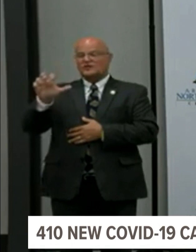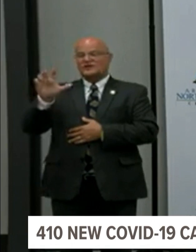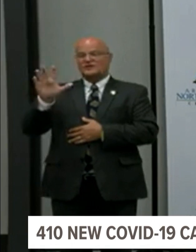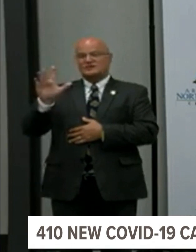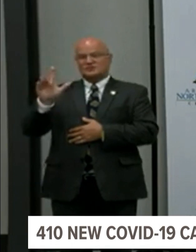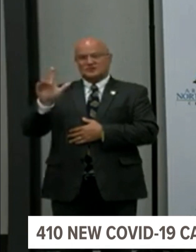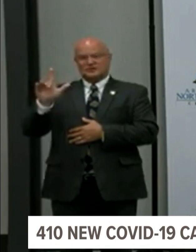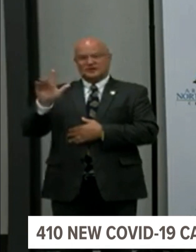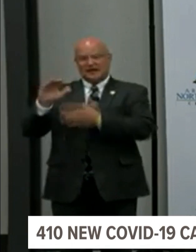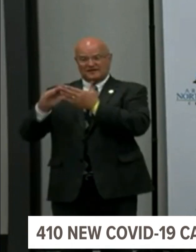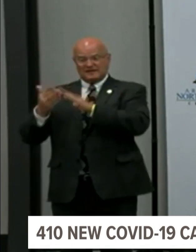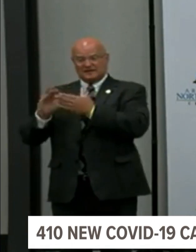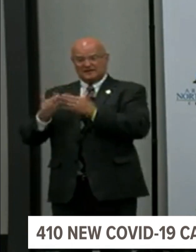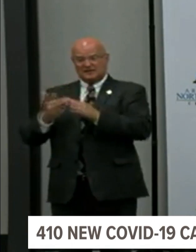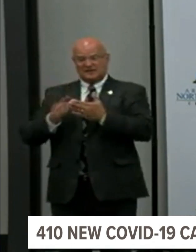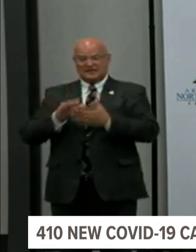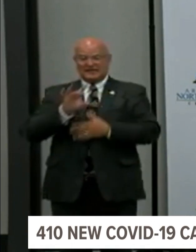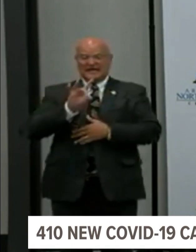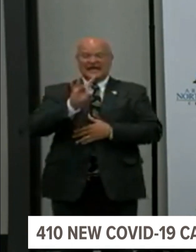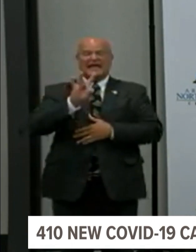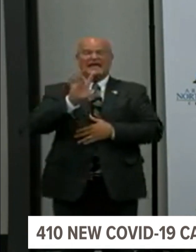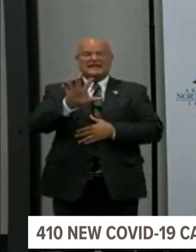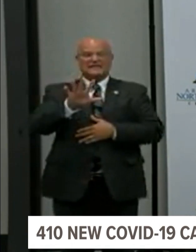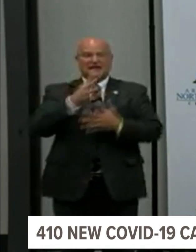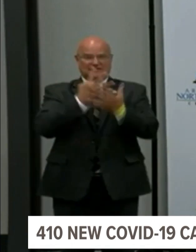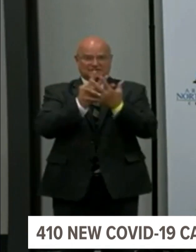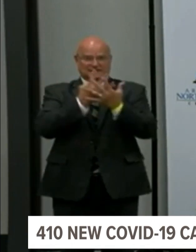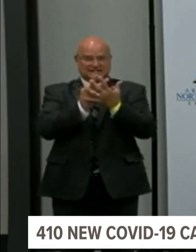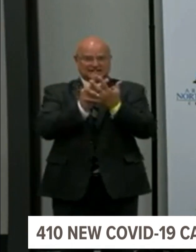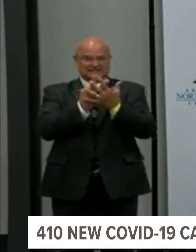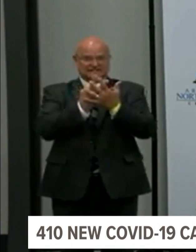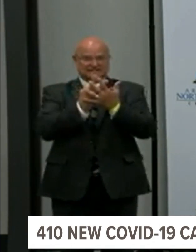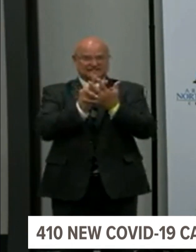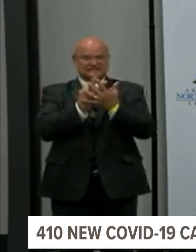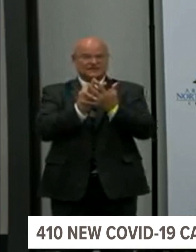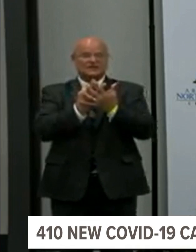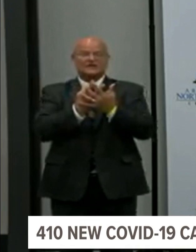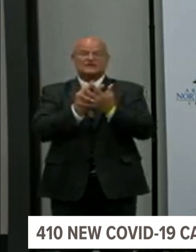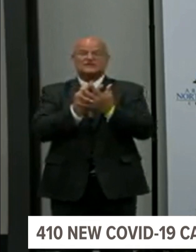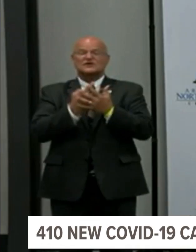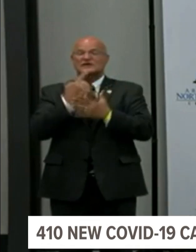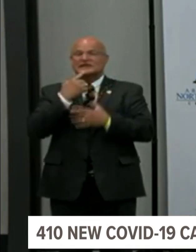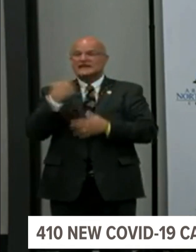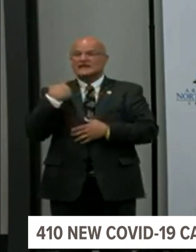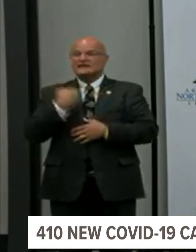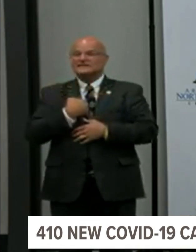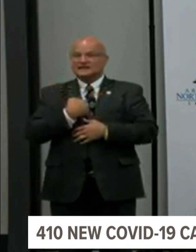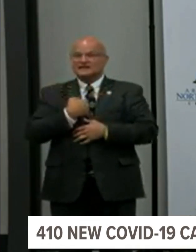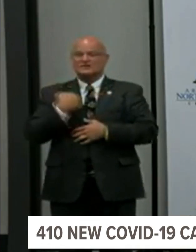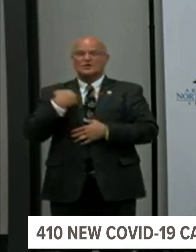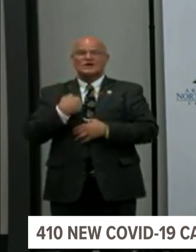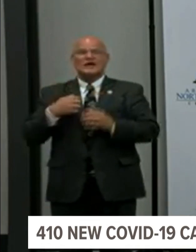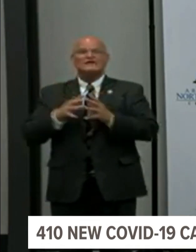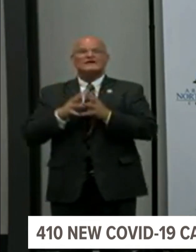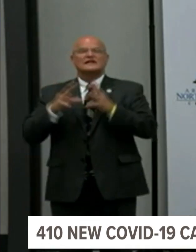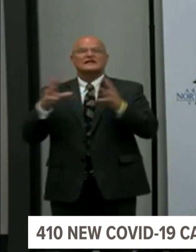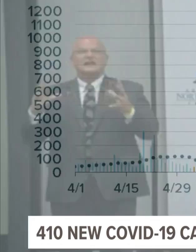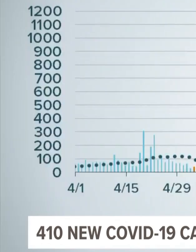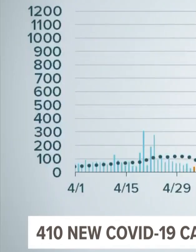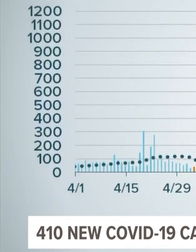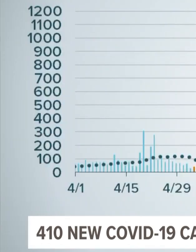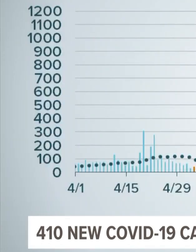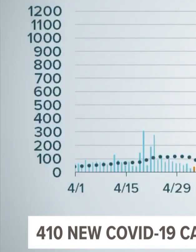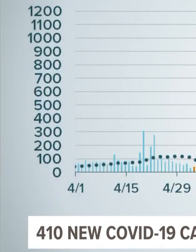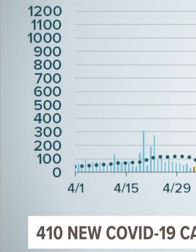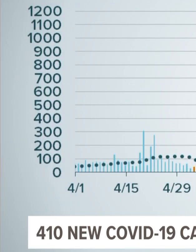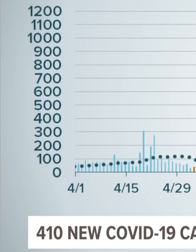325 of them were from the community, and 85 were from correctional cases. So that tells us that we have a lot of